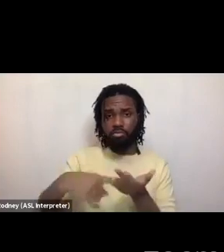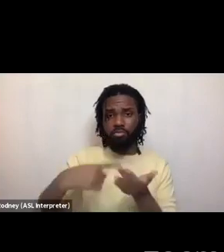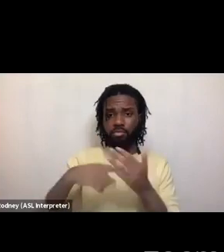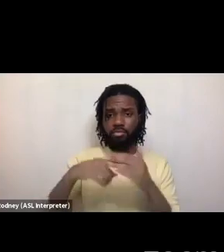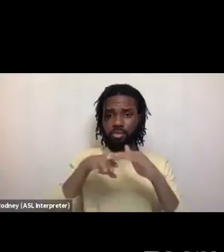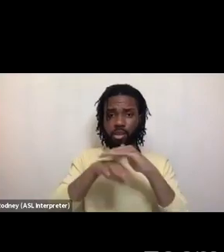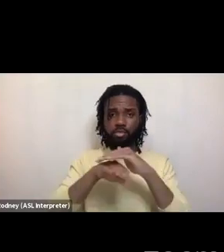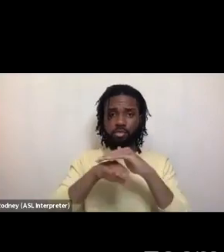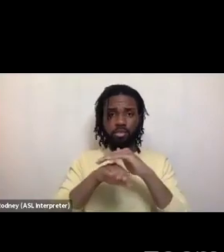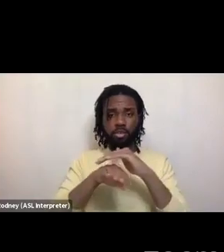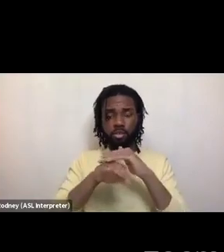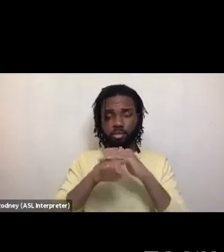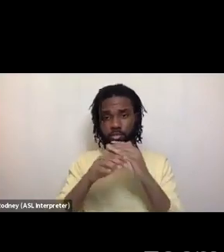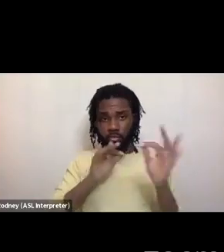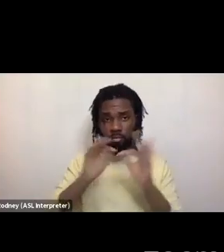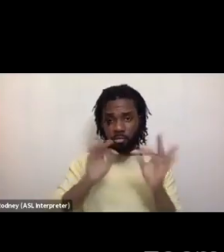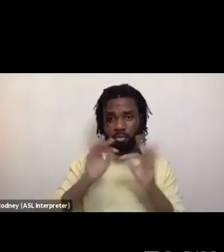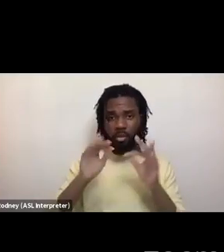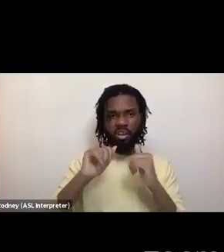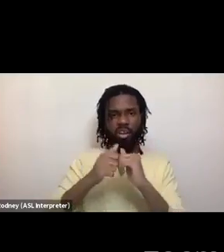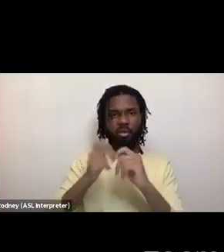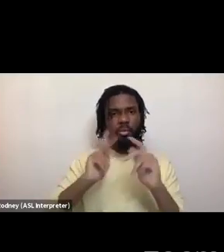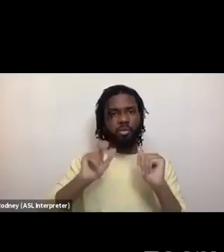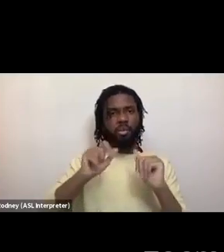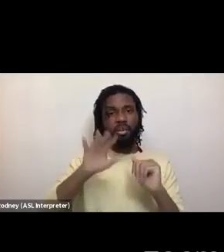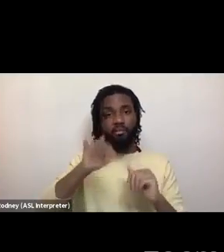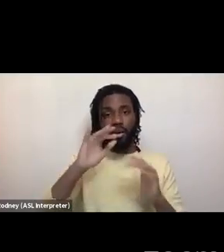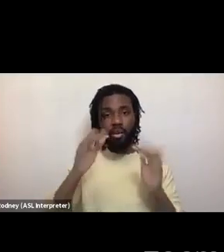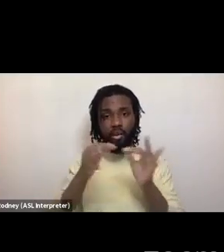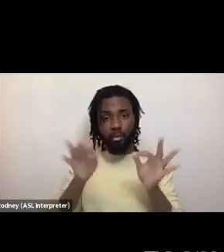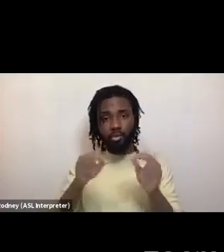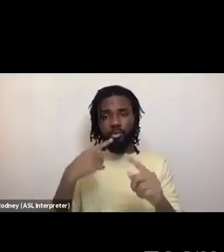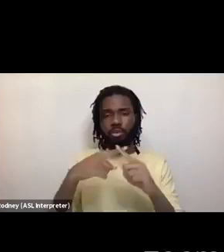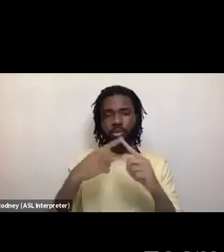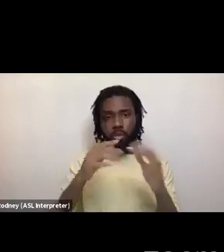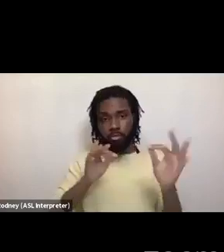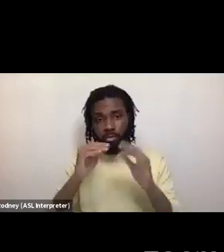the captions and what's going on with the interpreters?